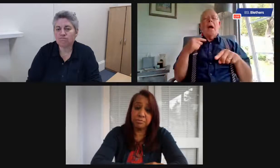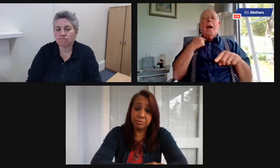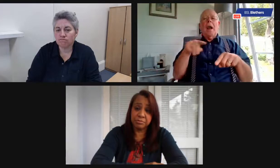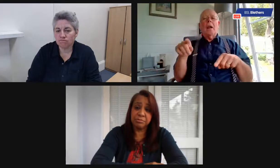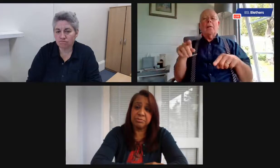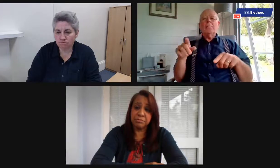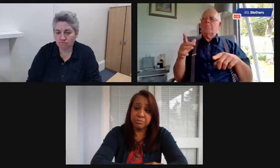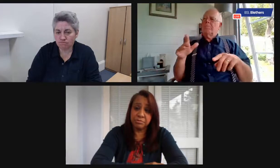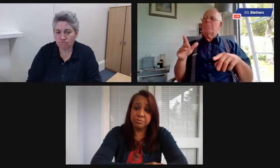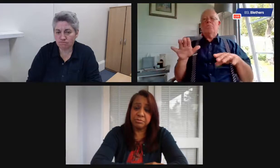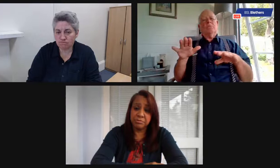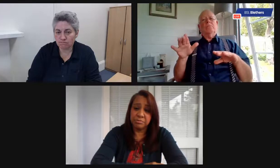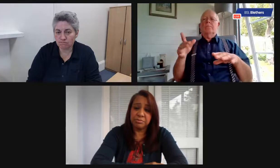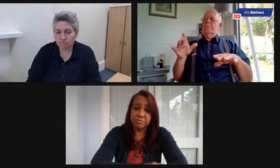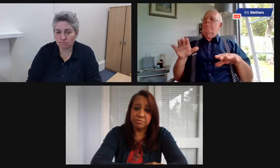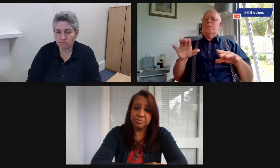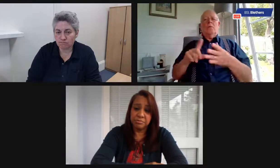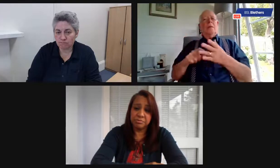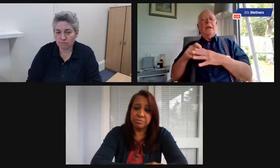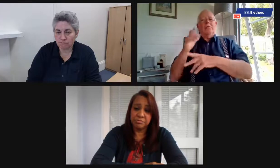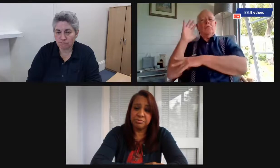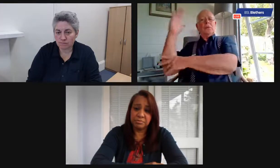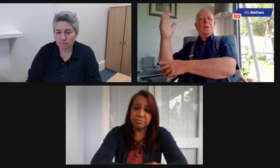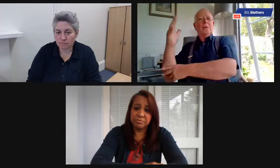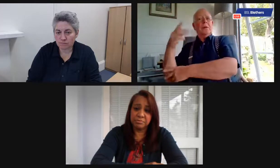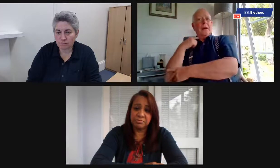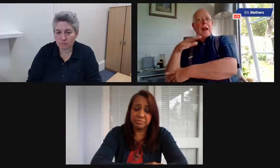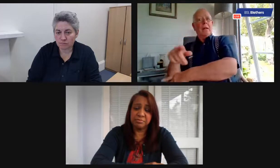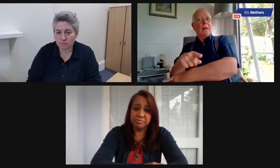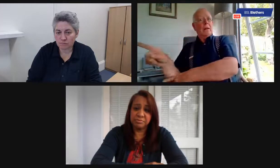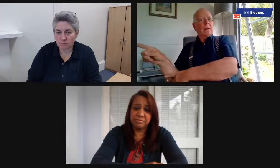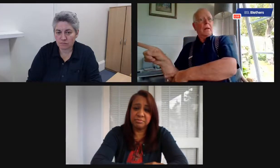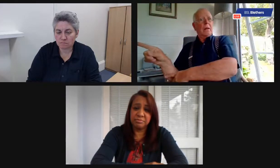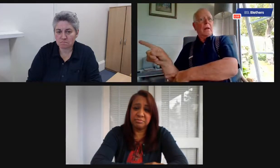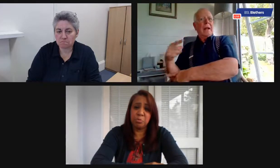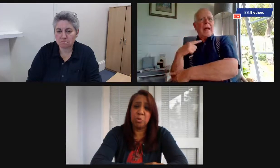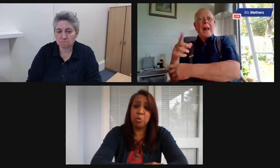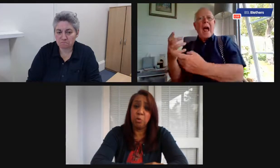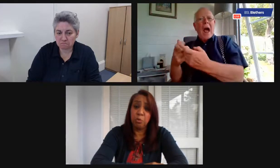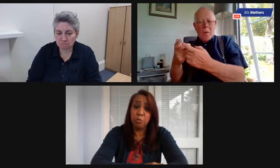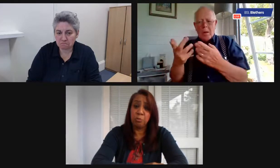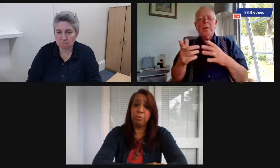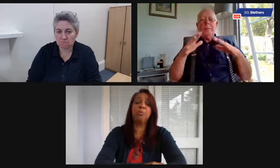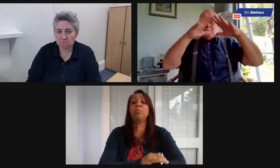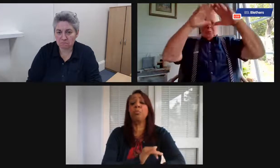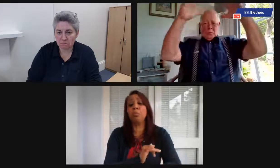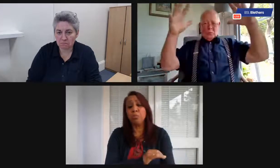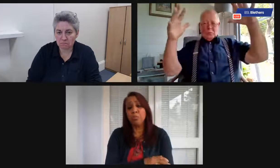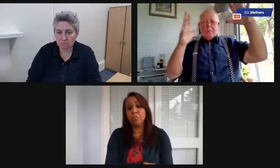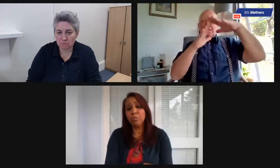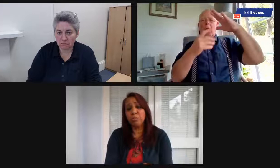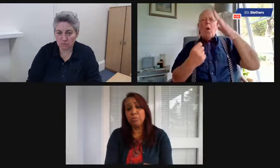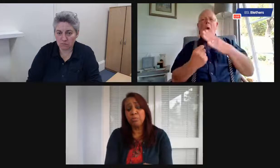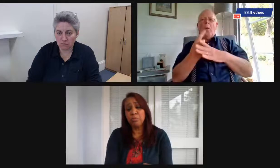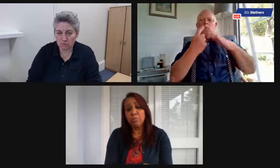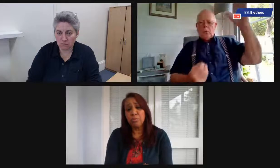soft landing for their kill, and they've actually since spread. But they're very dangerous because they do